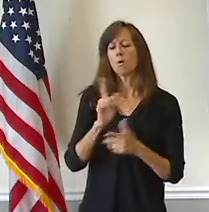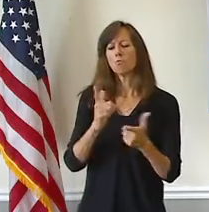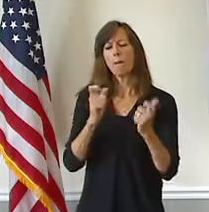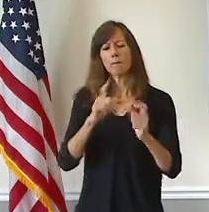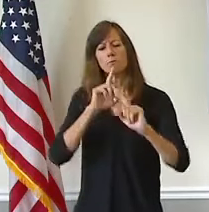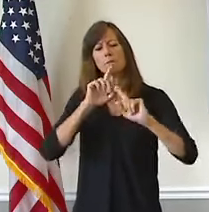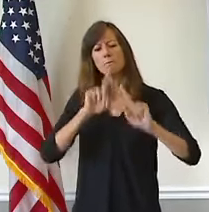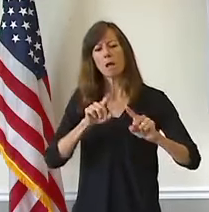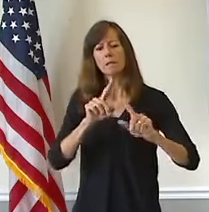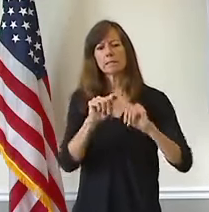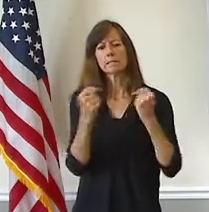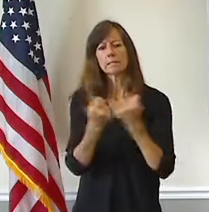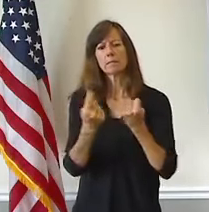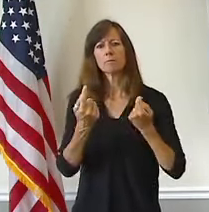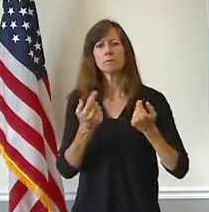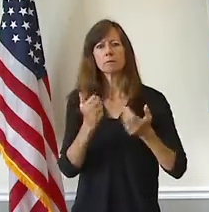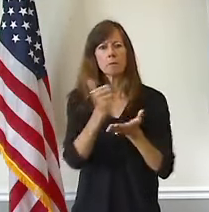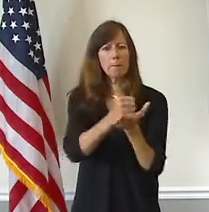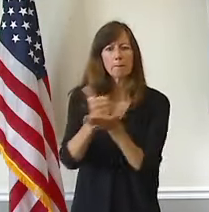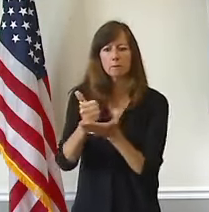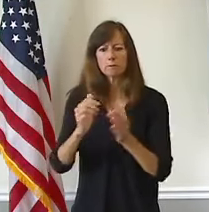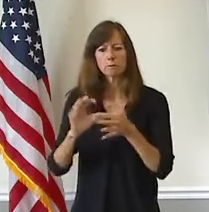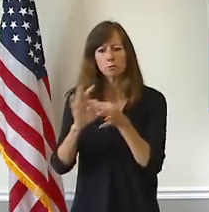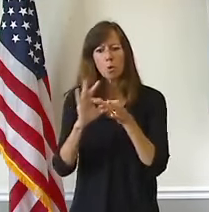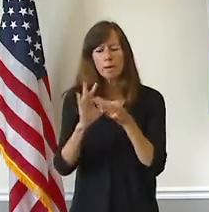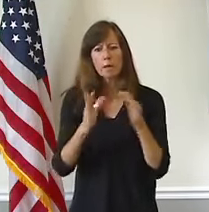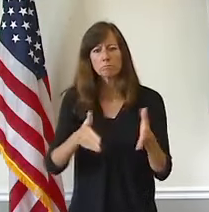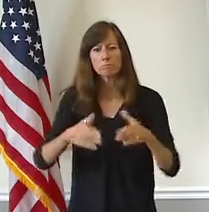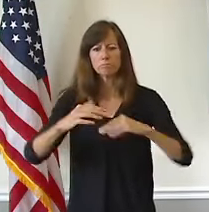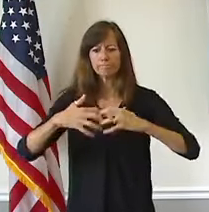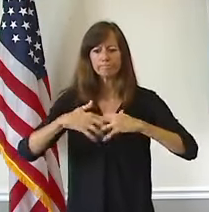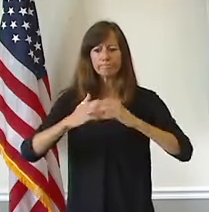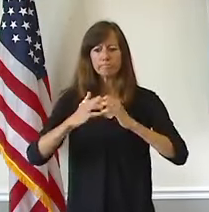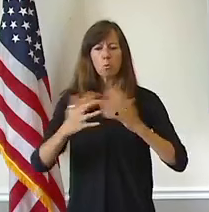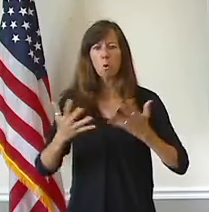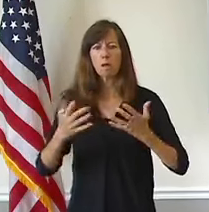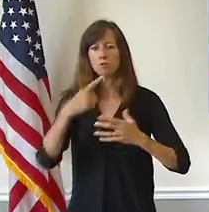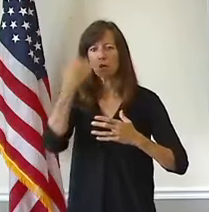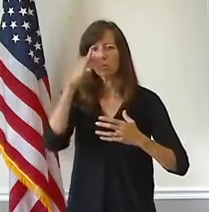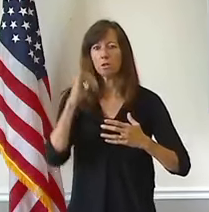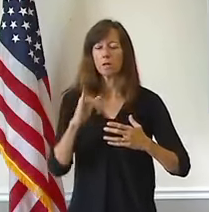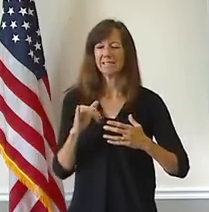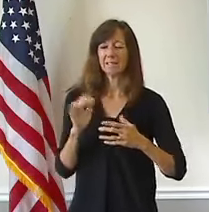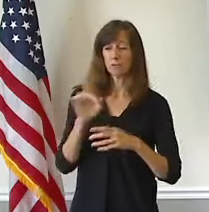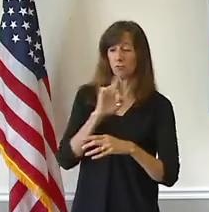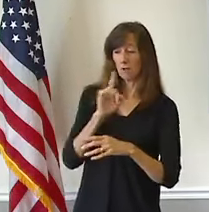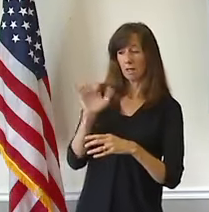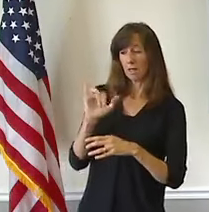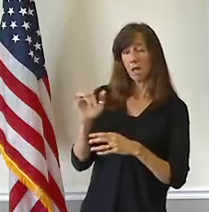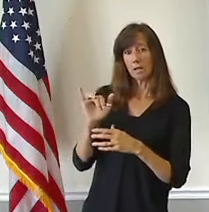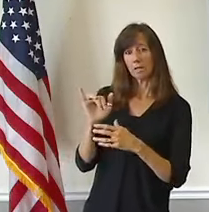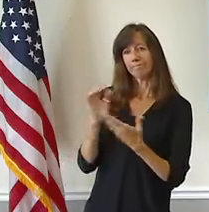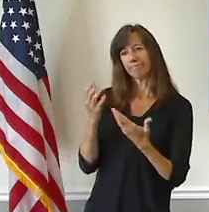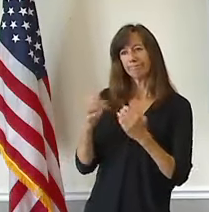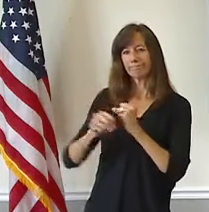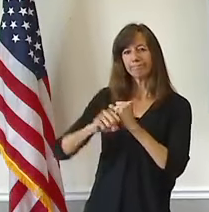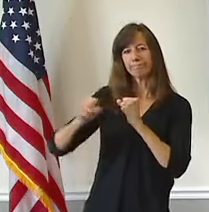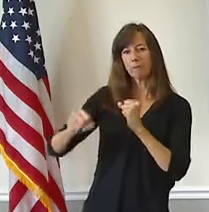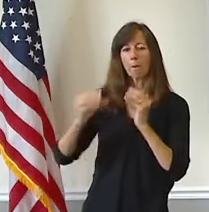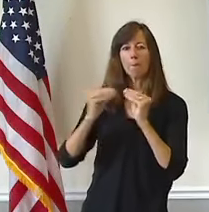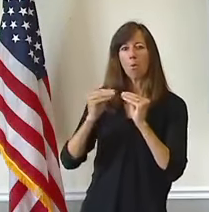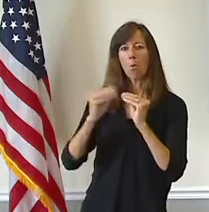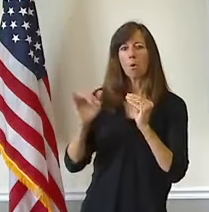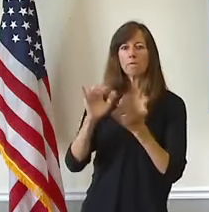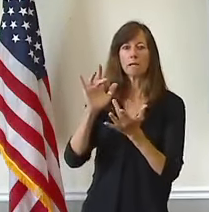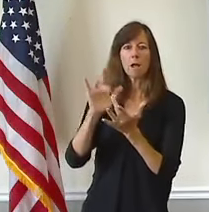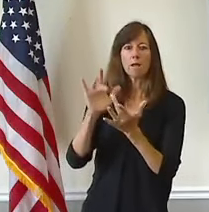coordinate? What the rapid response team is an extension of the contact tracing. What it is that we receive reports